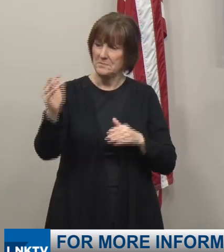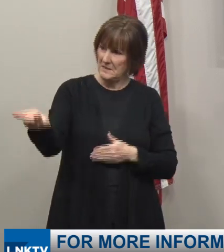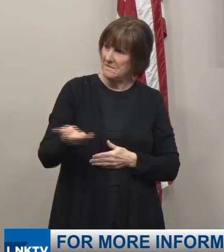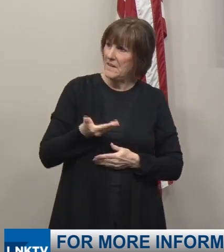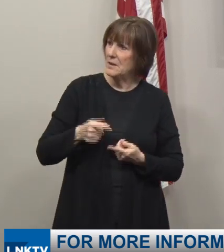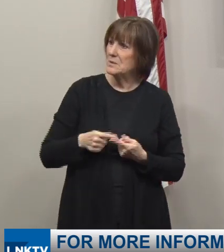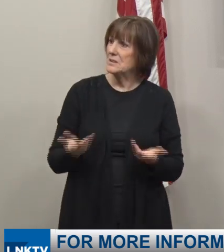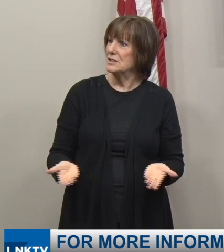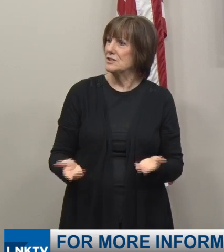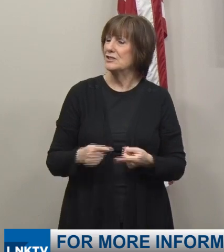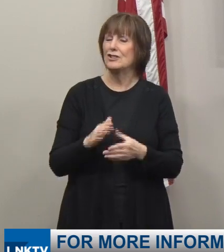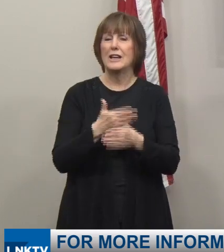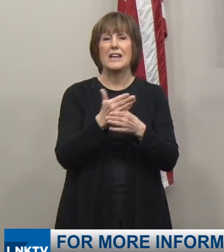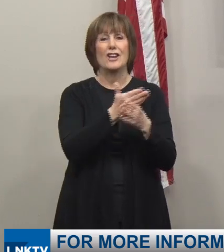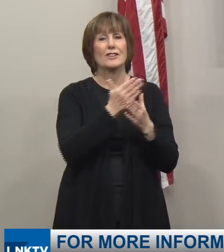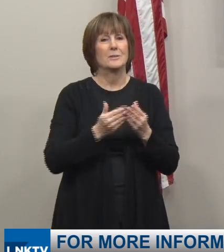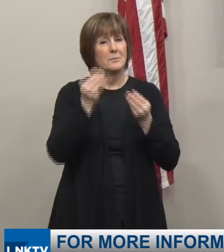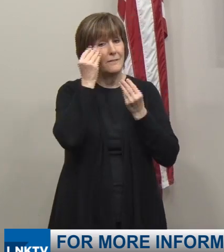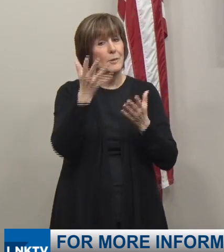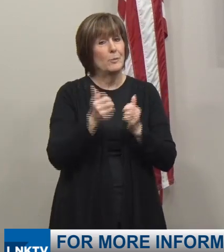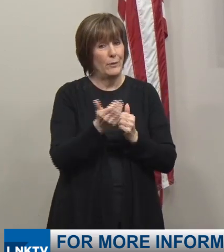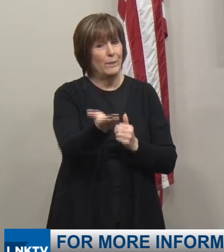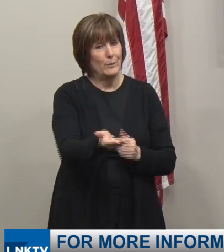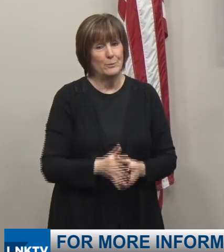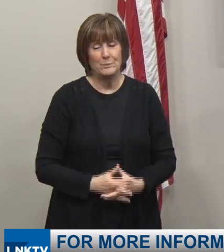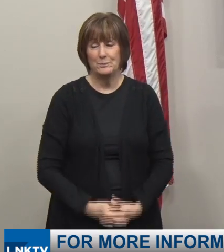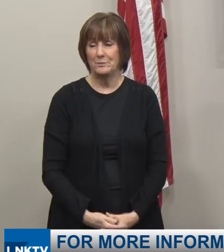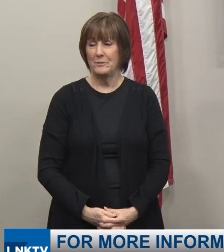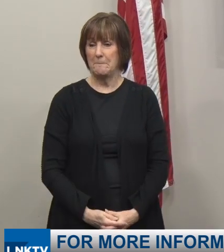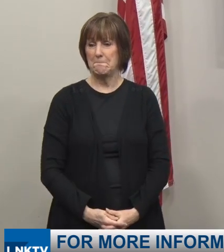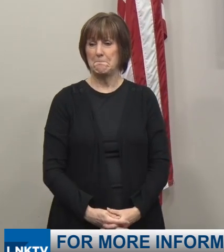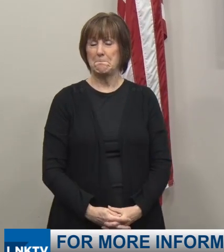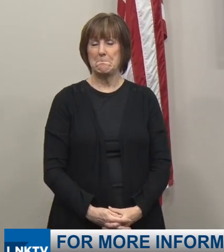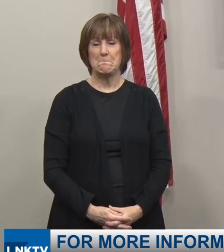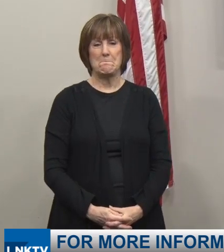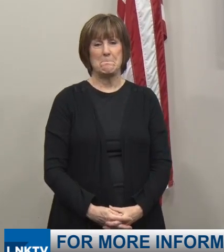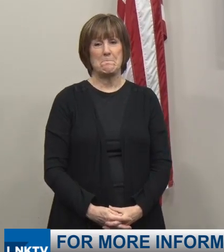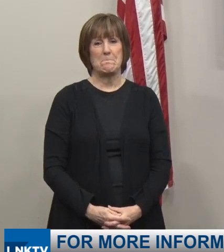invite Brian to come forward to share some information with you.